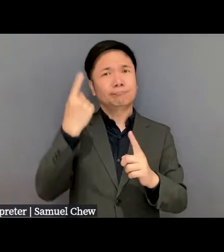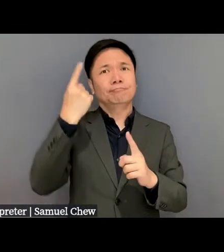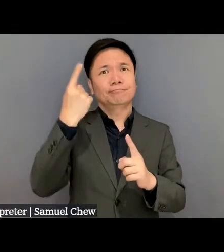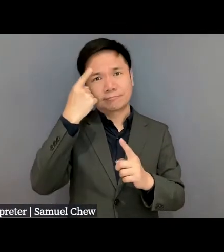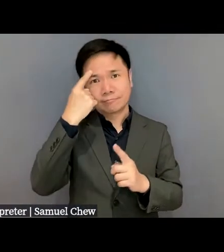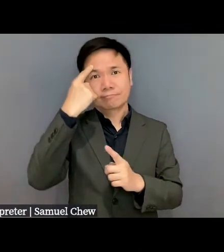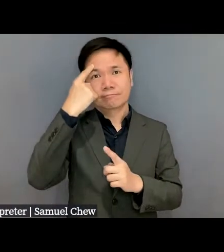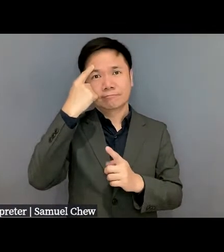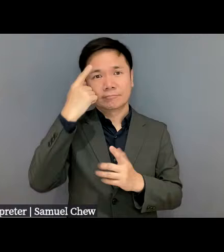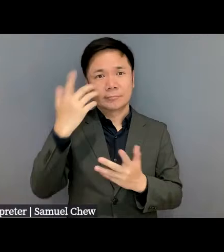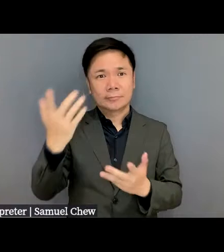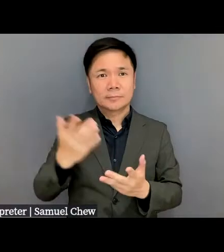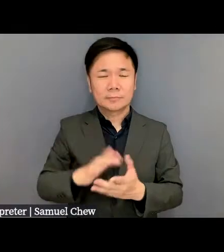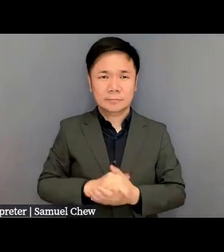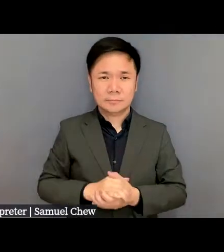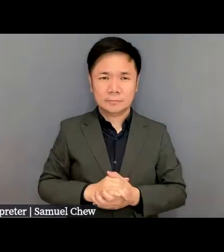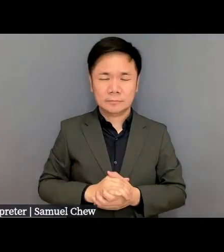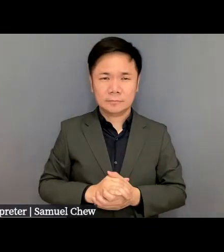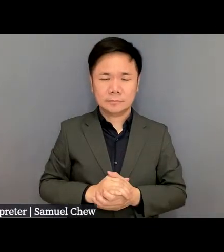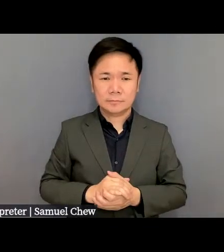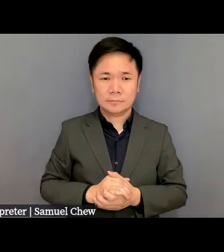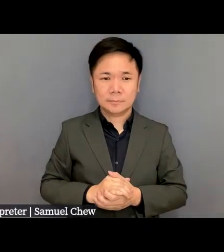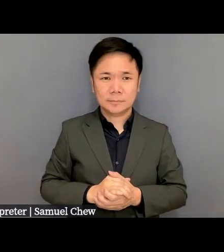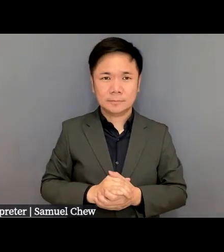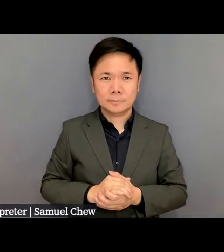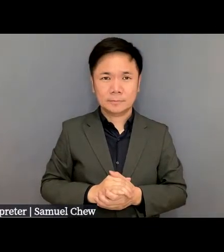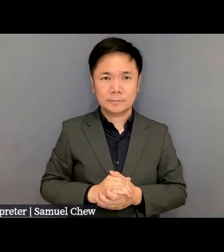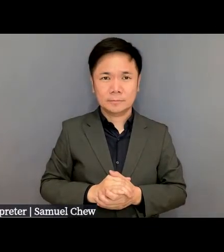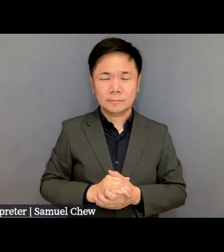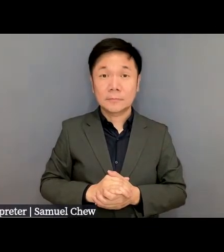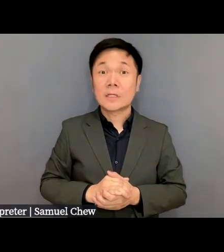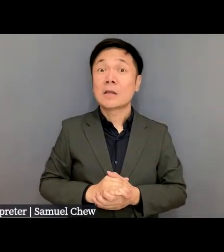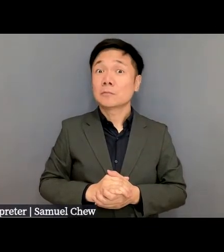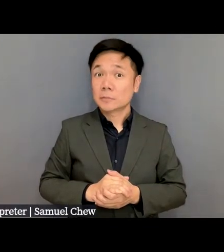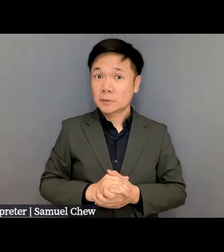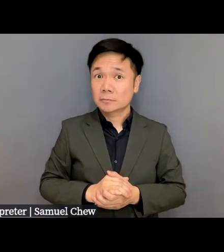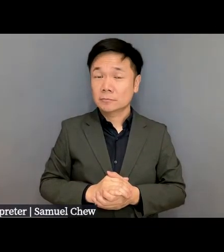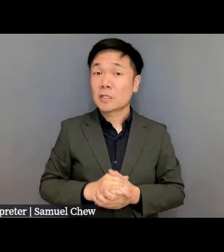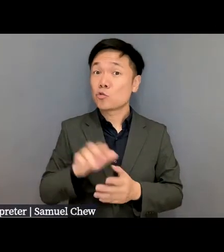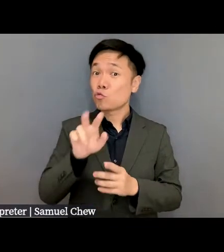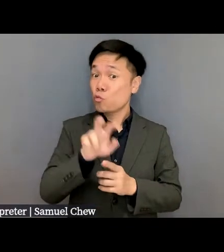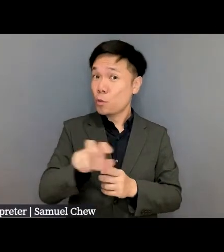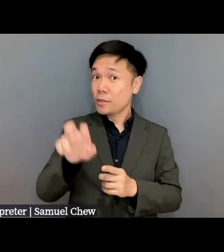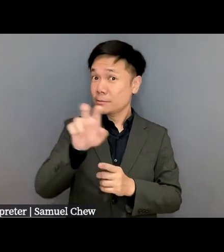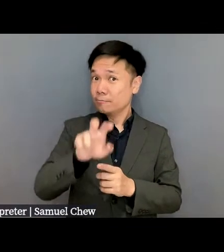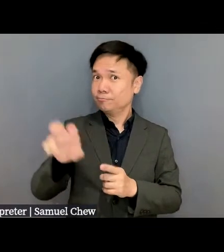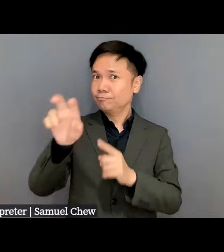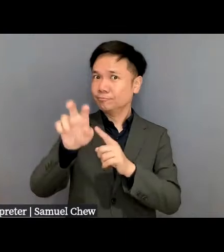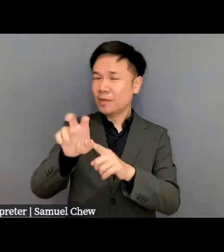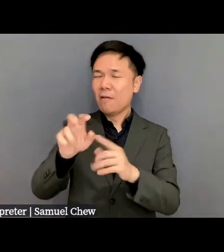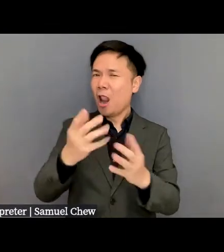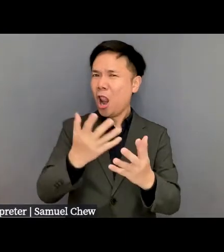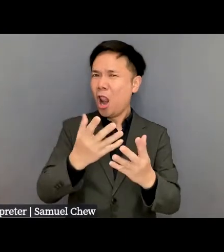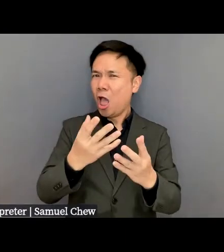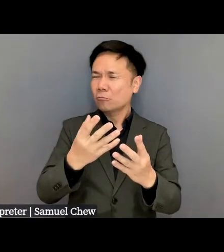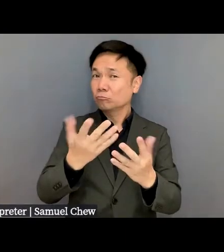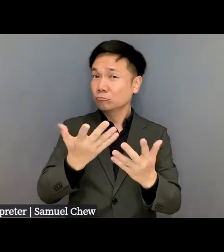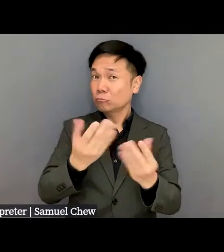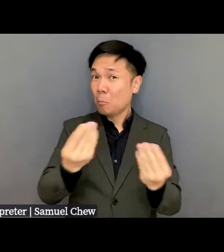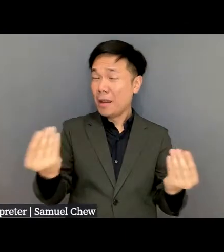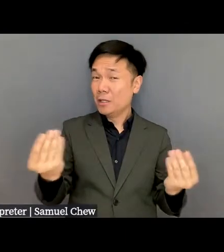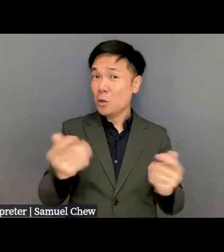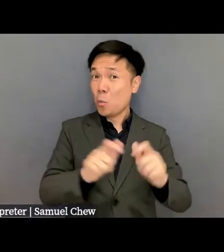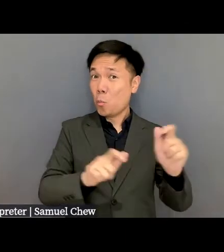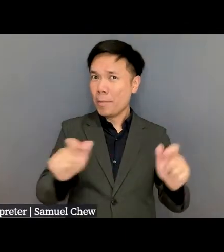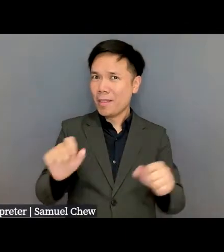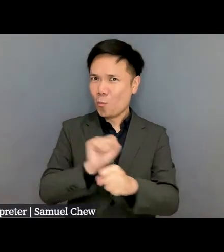well accepted. So we see that the sector, mainly in tourism, because of the amount of women working